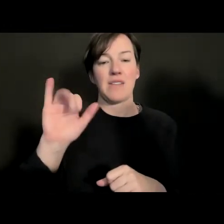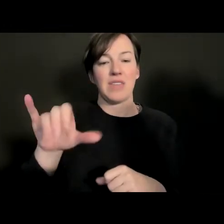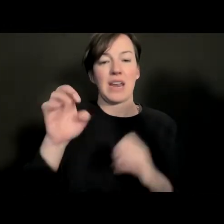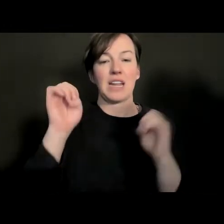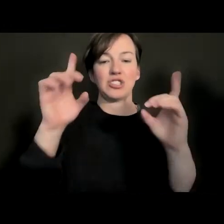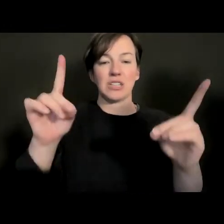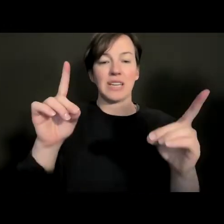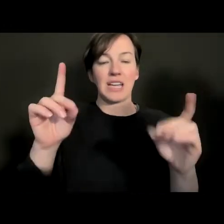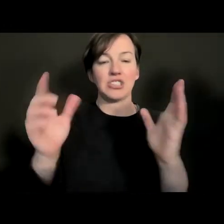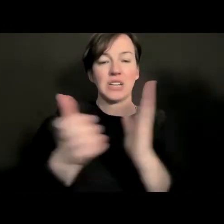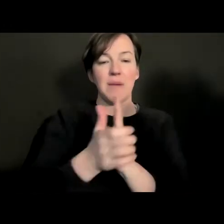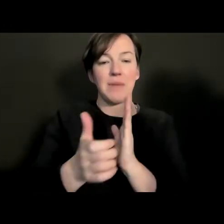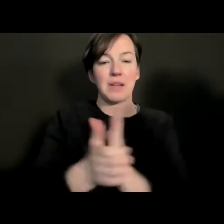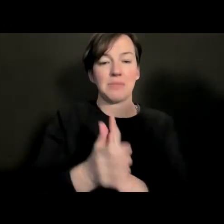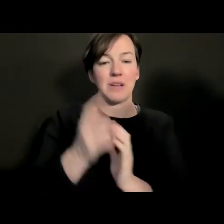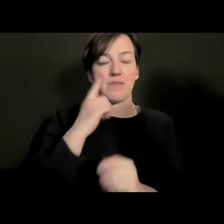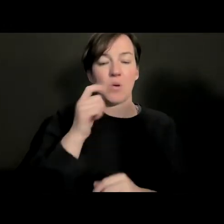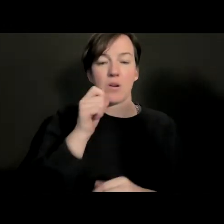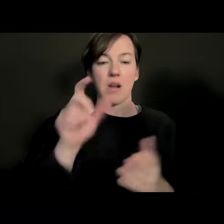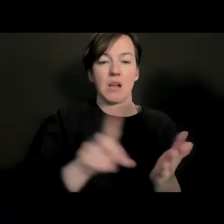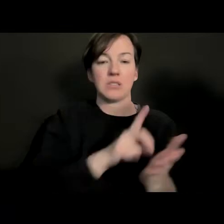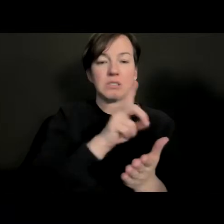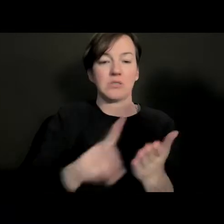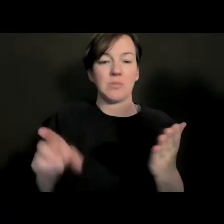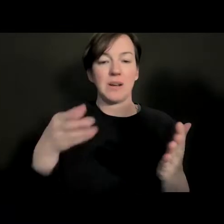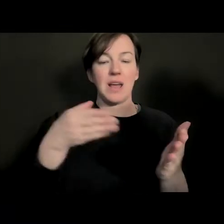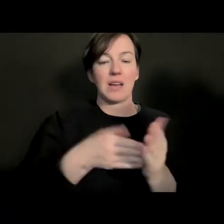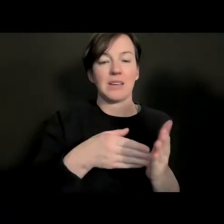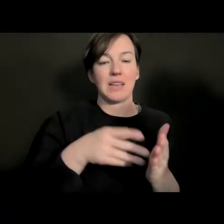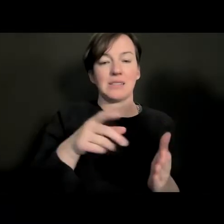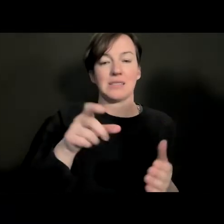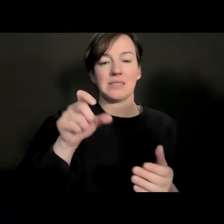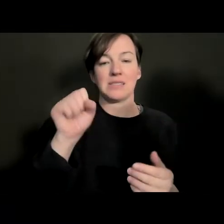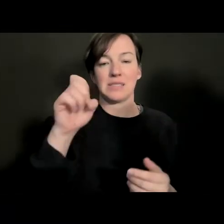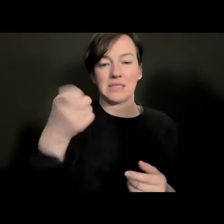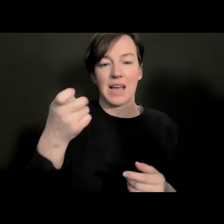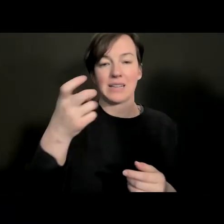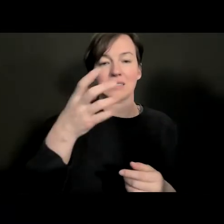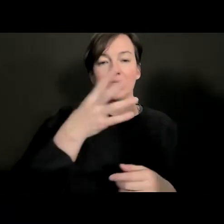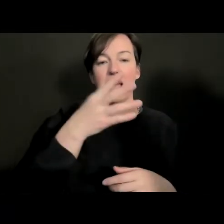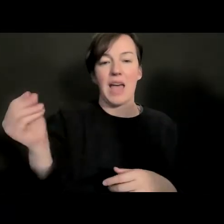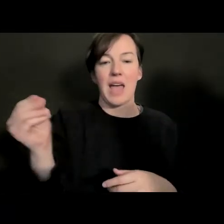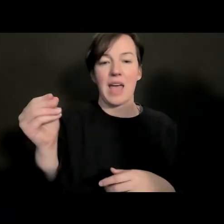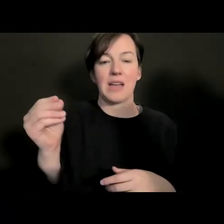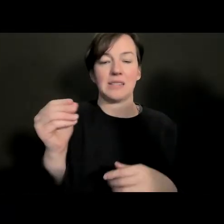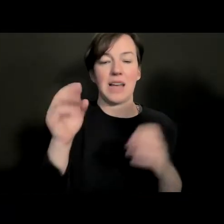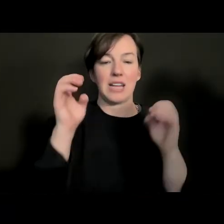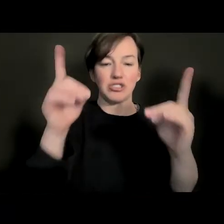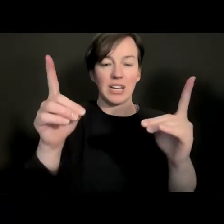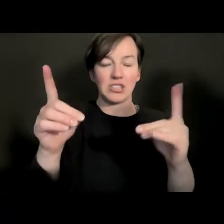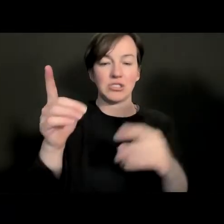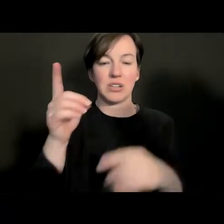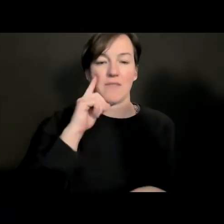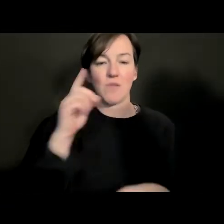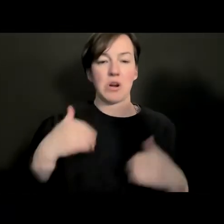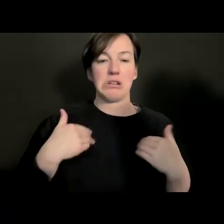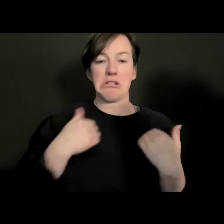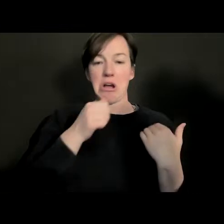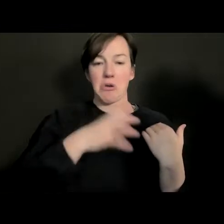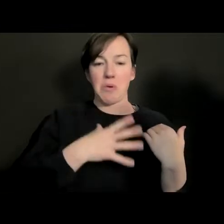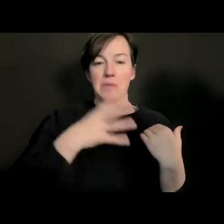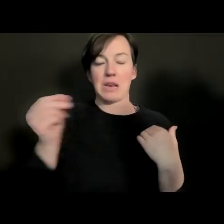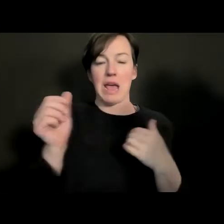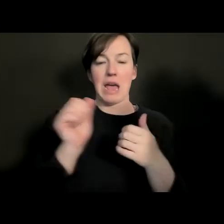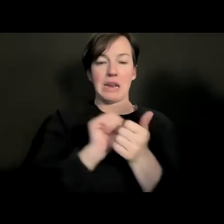enacted to prevent sex-based discrimination in education, expanding opportunities for young women in academics and